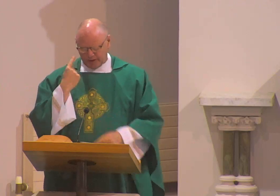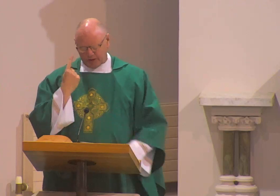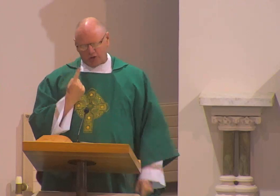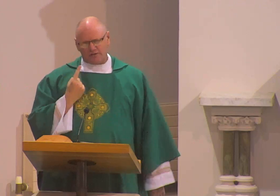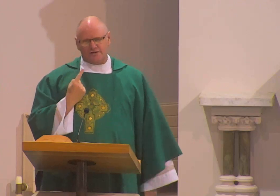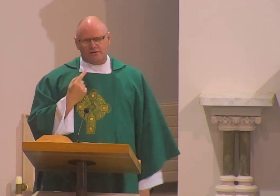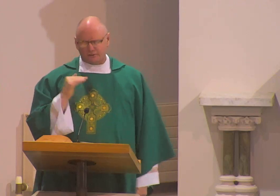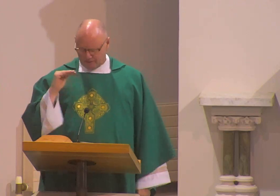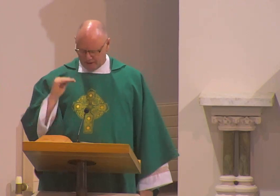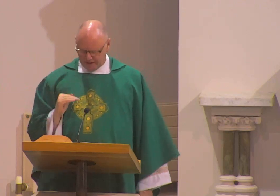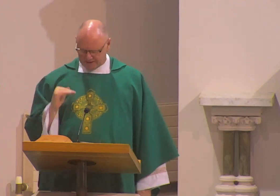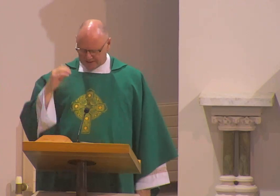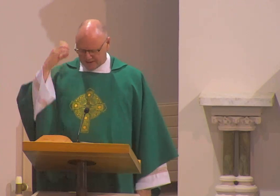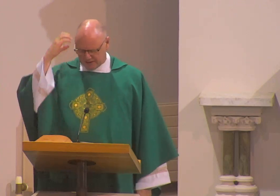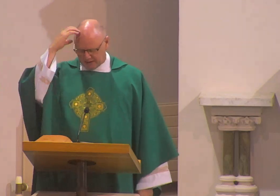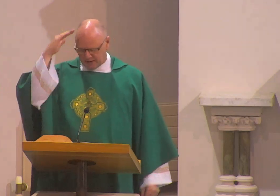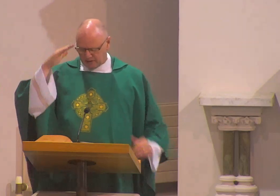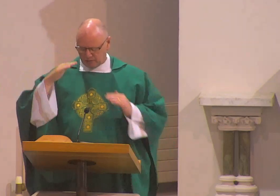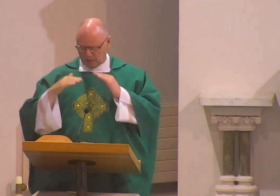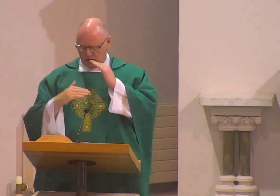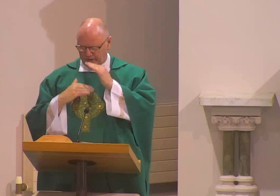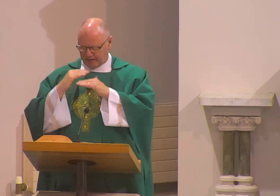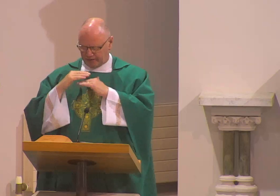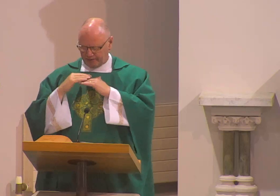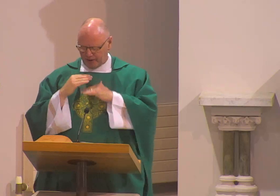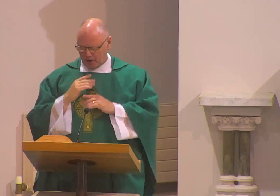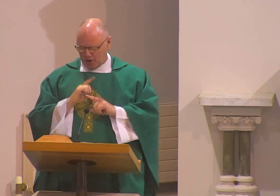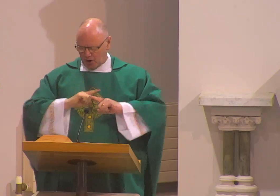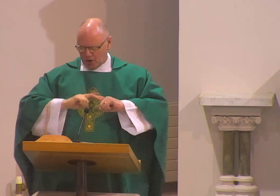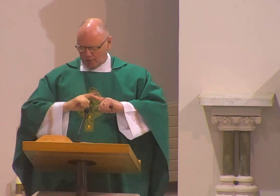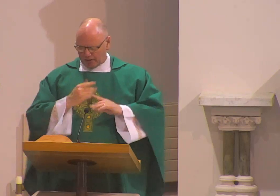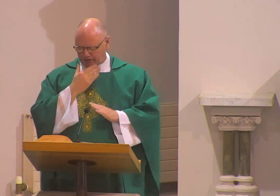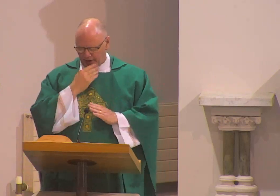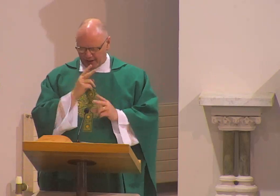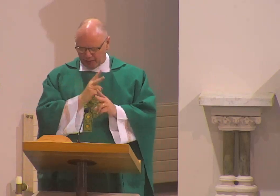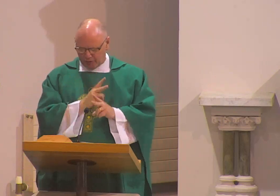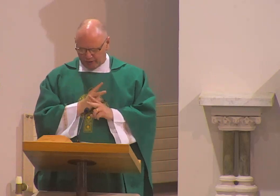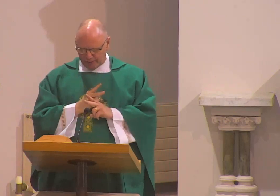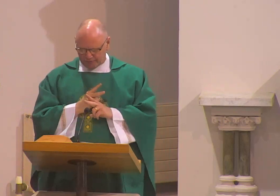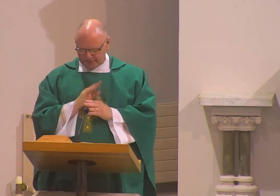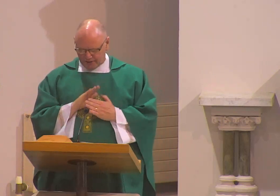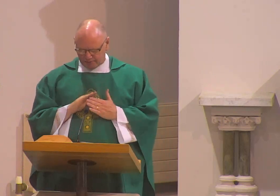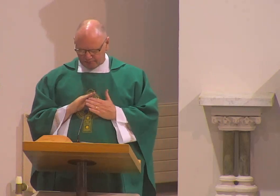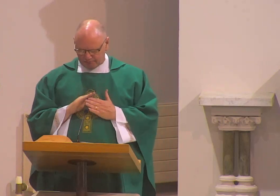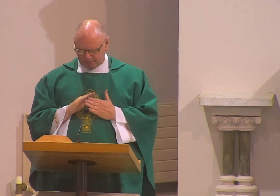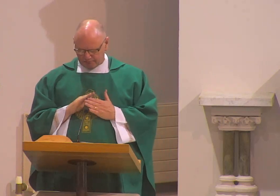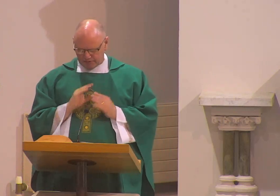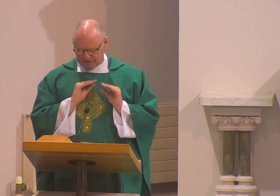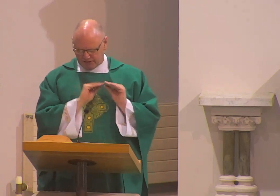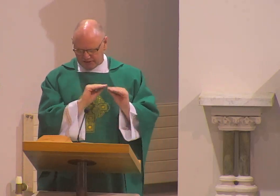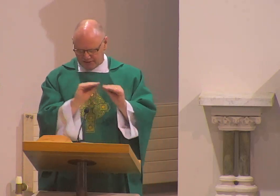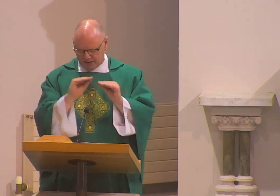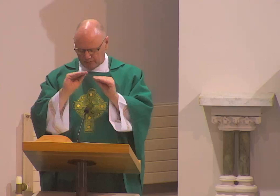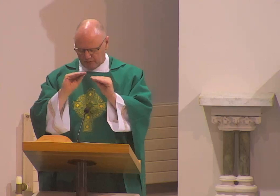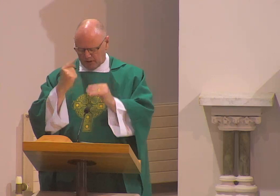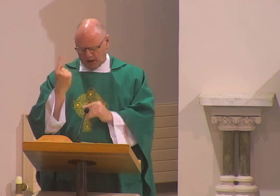be considered the least in the kingdom of heaven. But the man who keeps them,